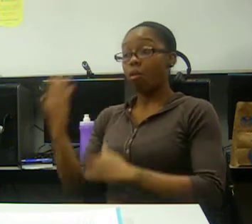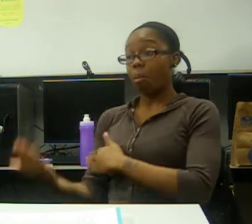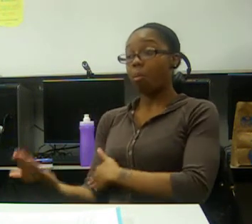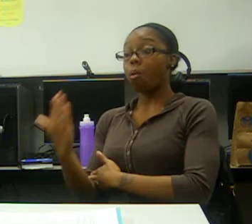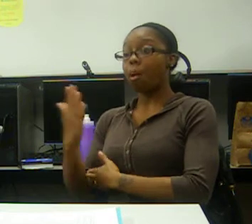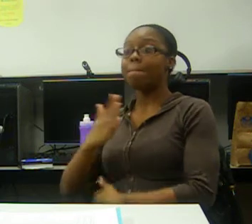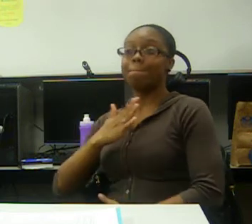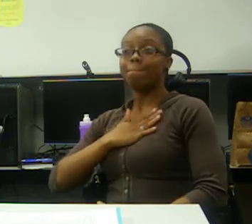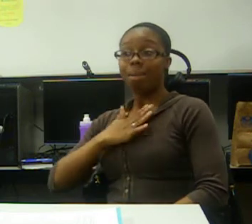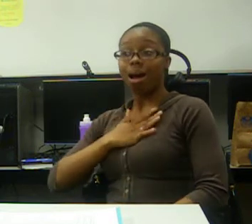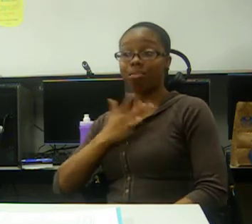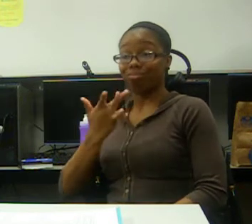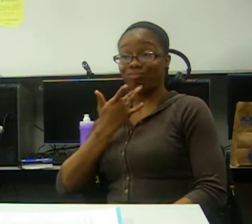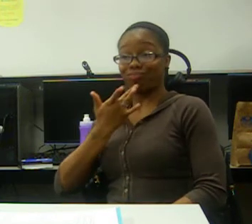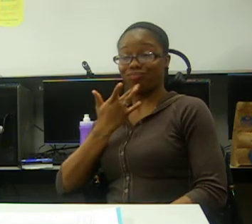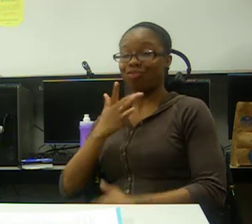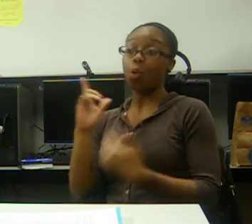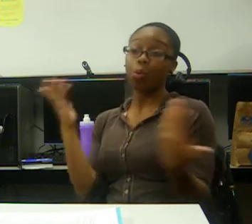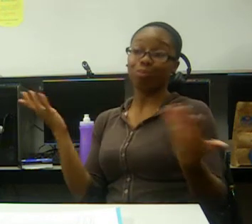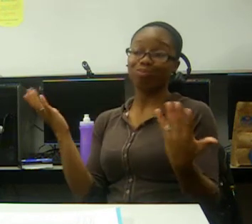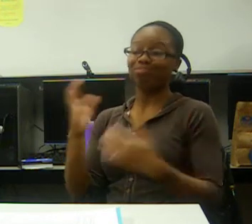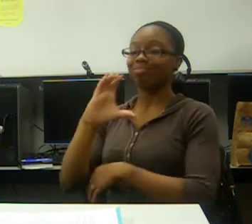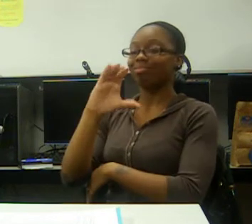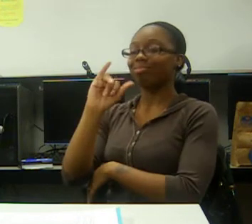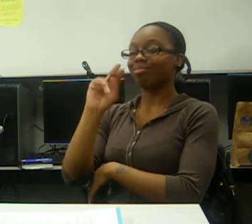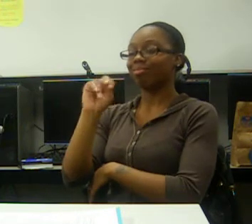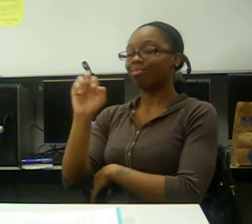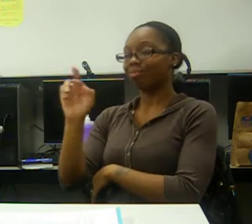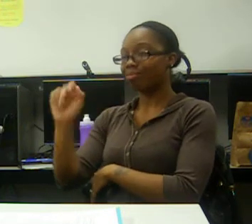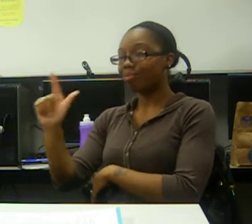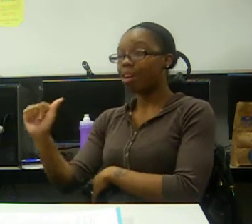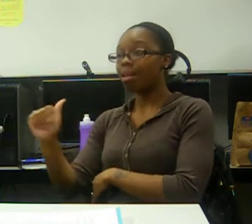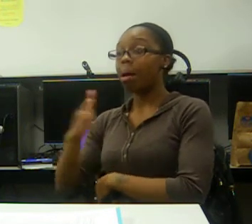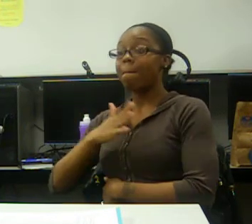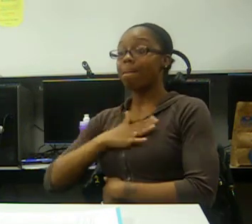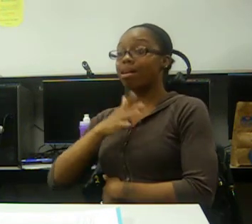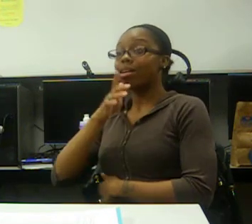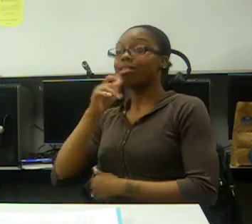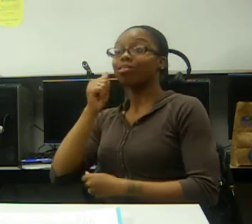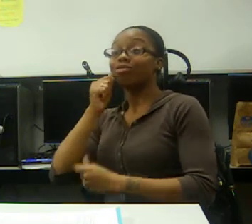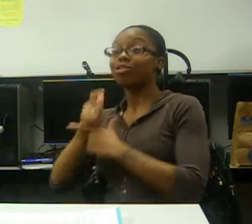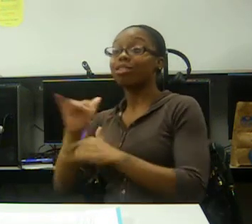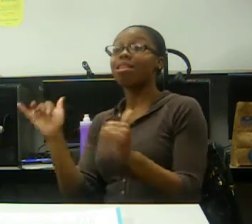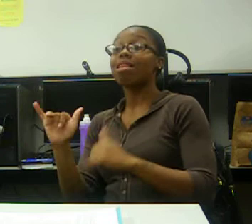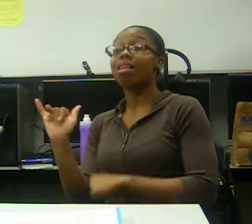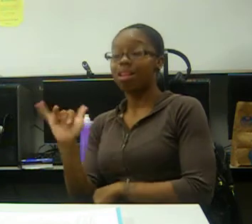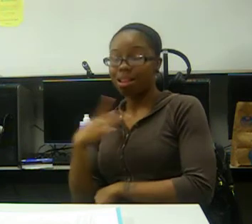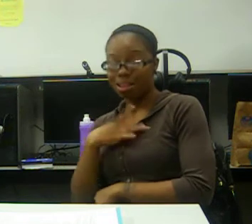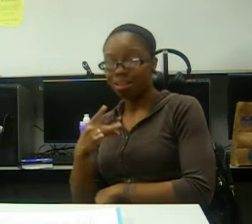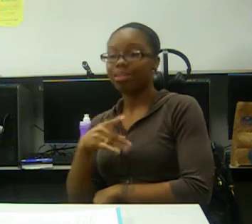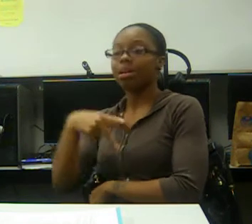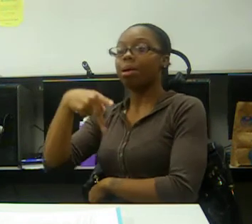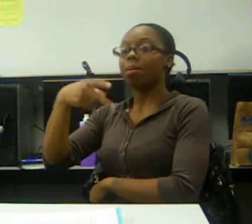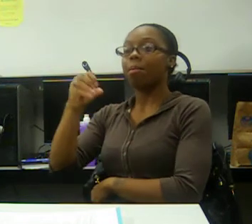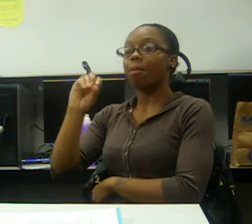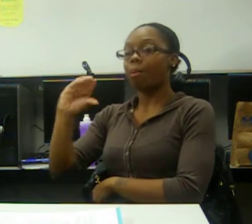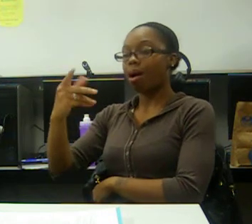always Cinderella, and my little sister always liked Pocahontas. So we dressed up like them in some old Halloween costumes we